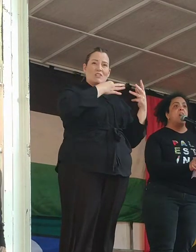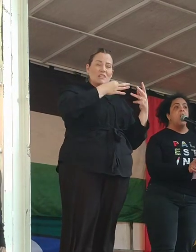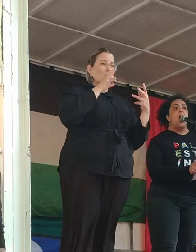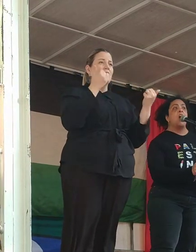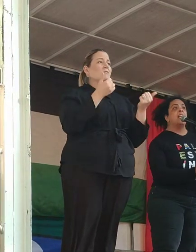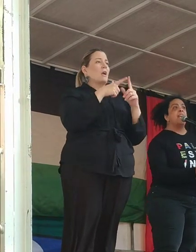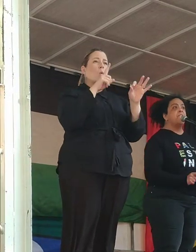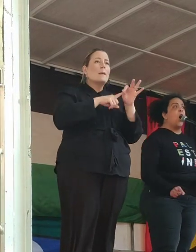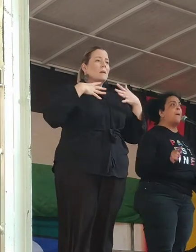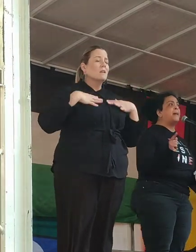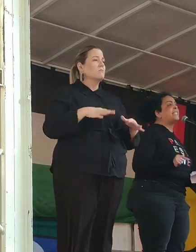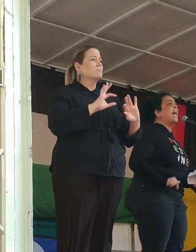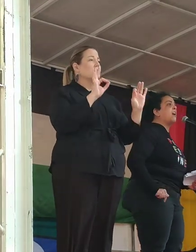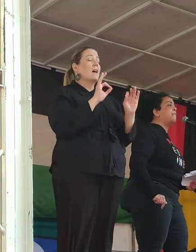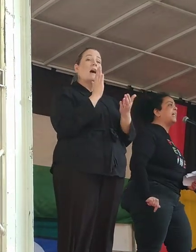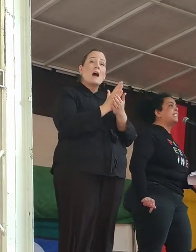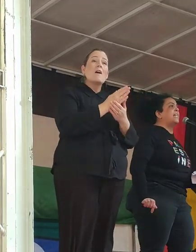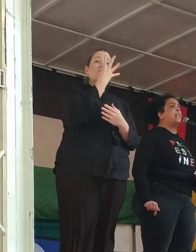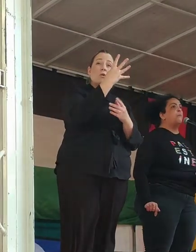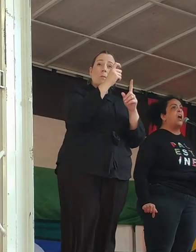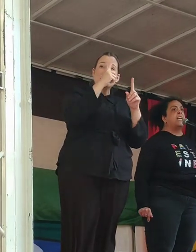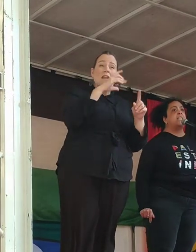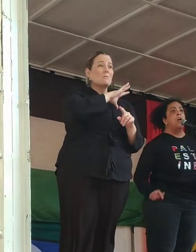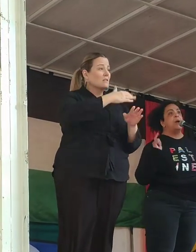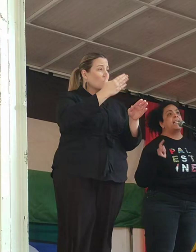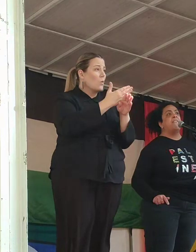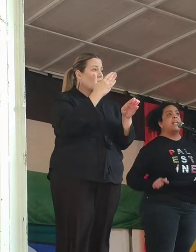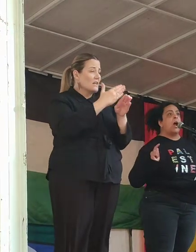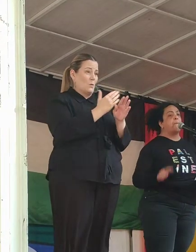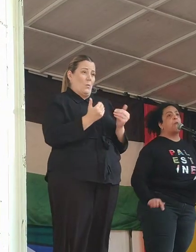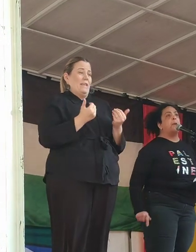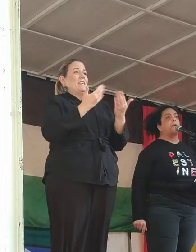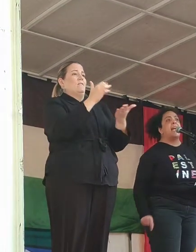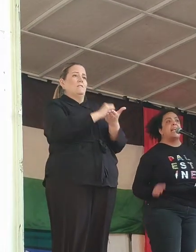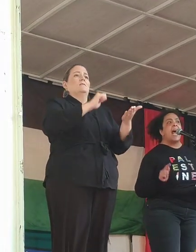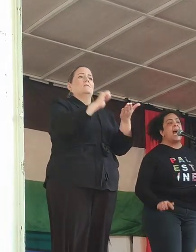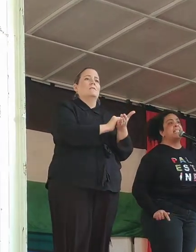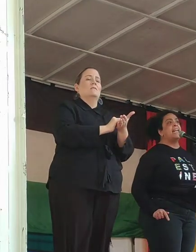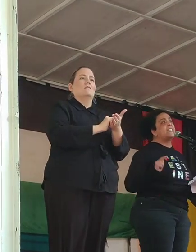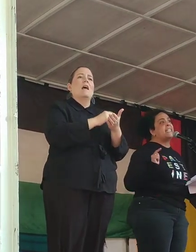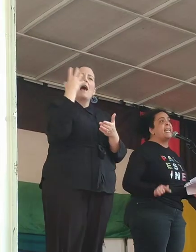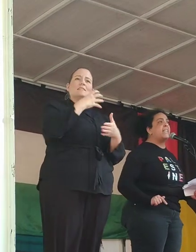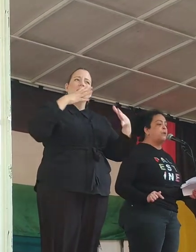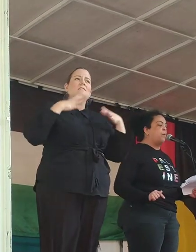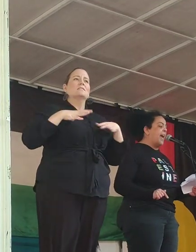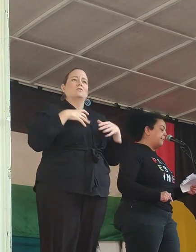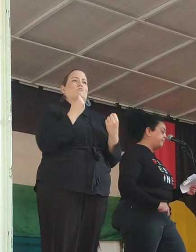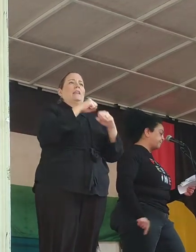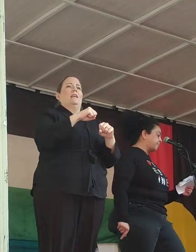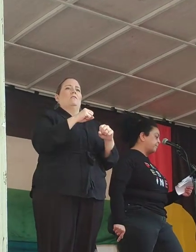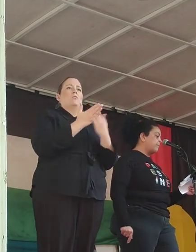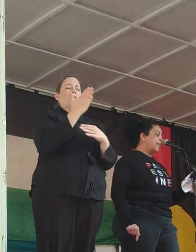fact, only 4% of Palestinian workers were given appropriate hazardous gear to wear.